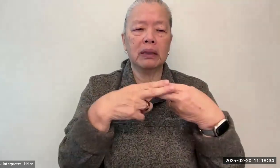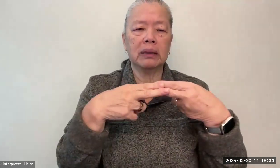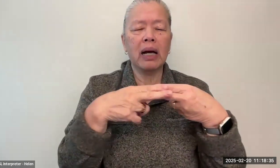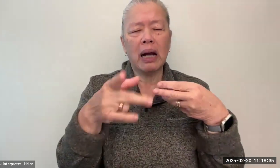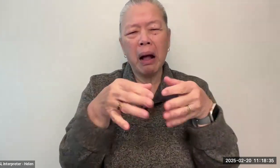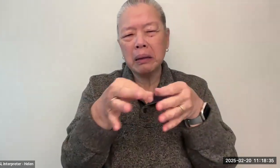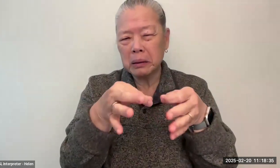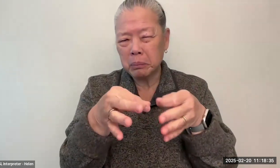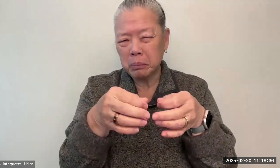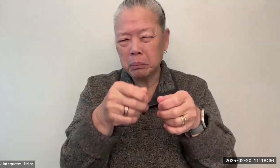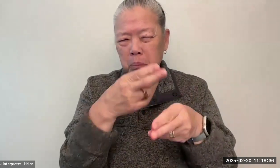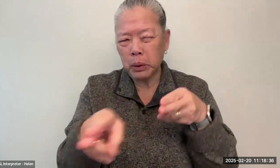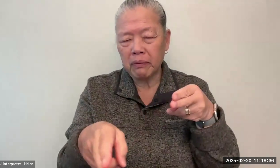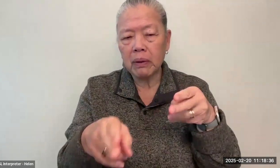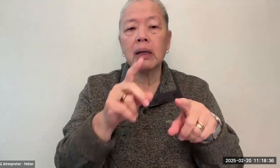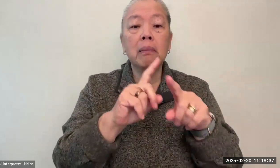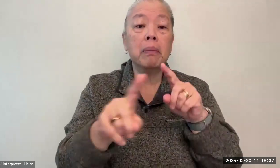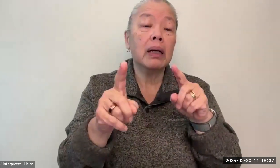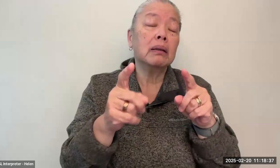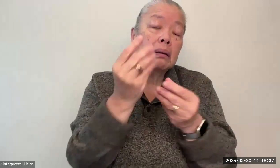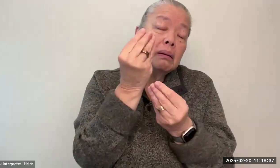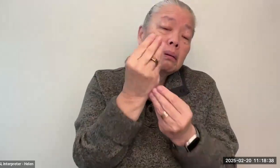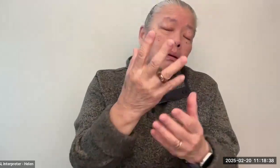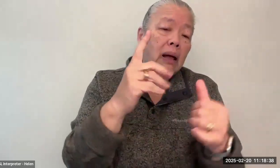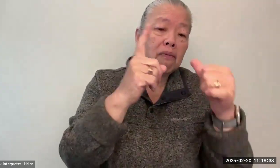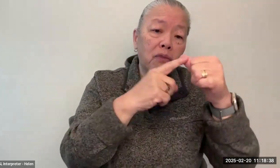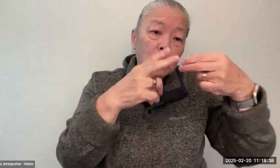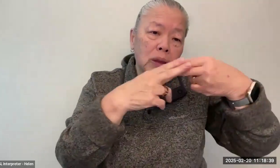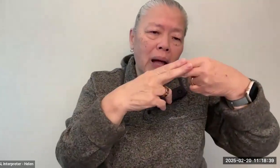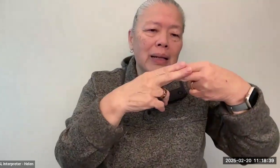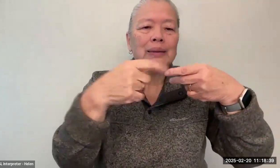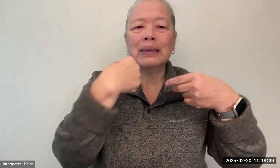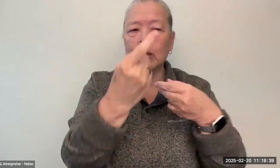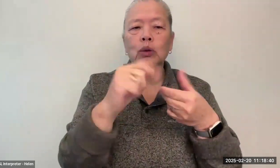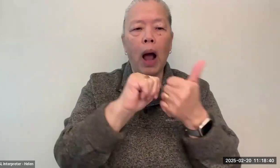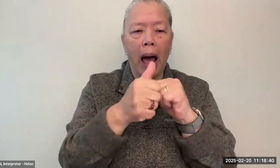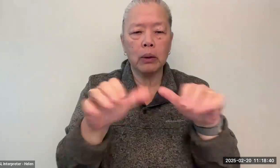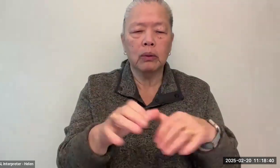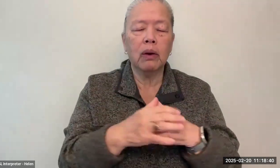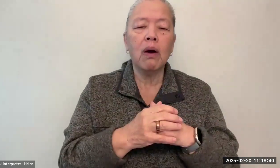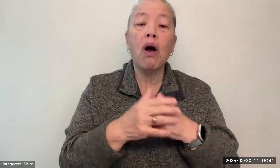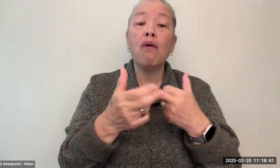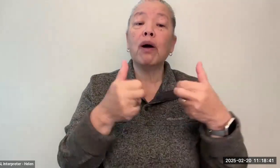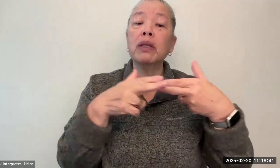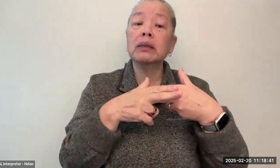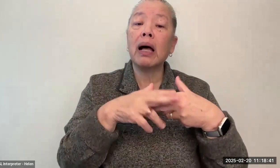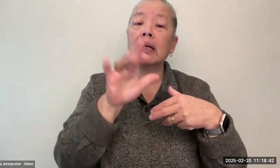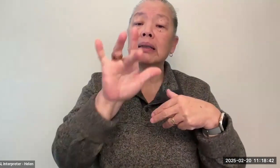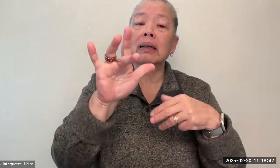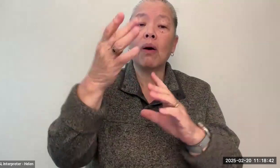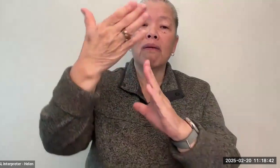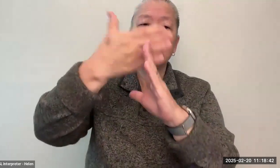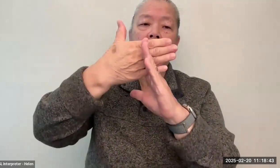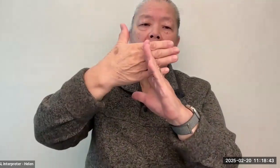note that there are instructions for how to do this on the very first slide. From the Google Slides page, click on File in the upper